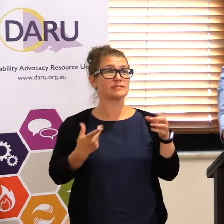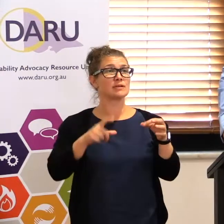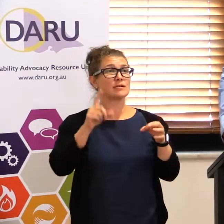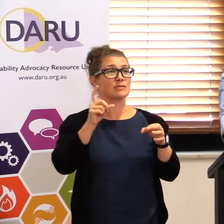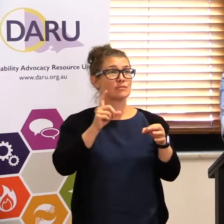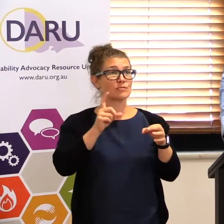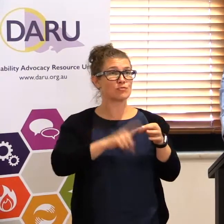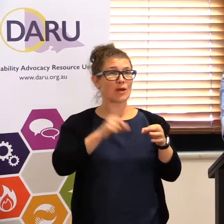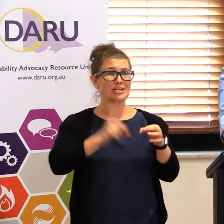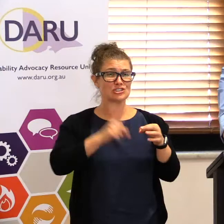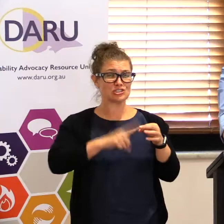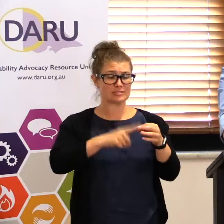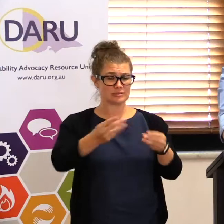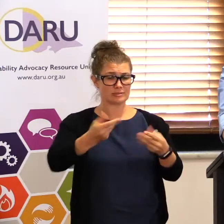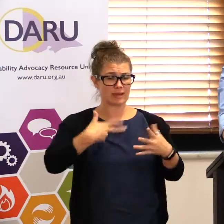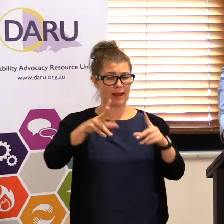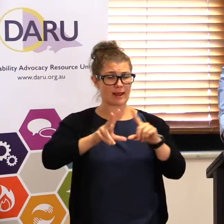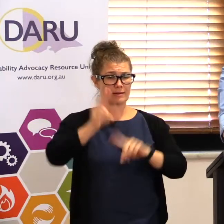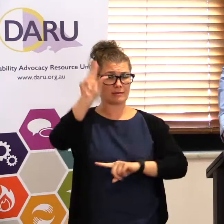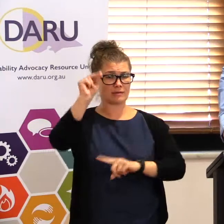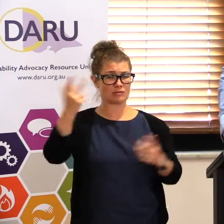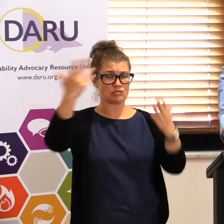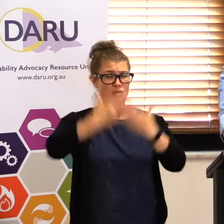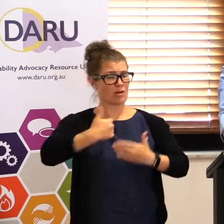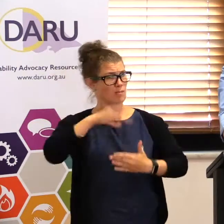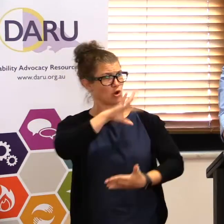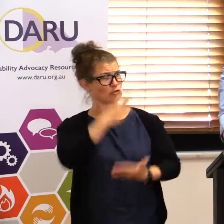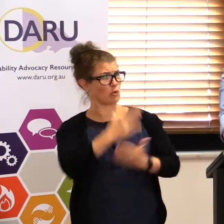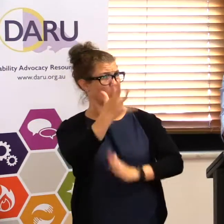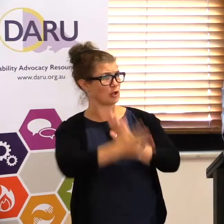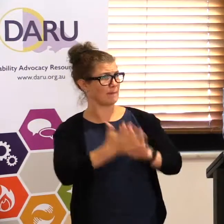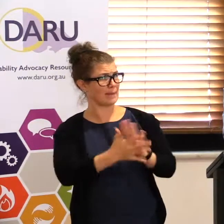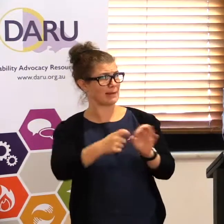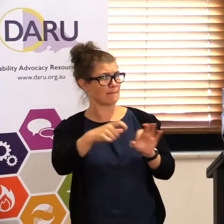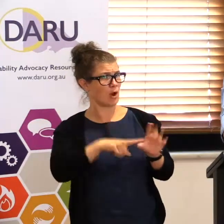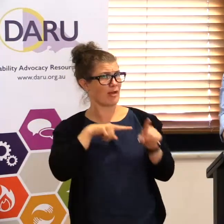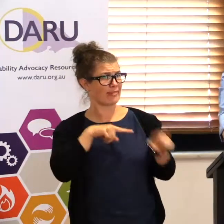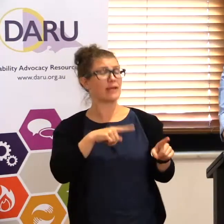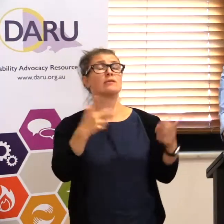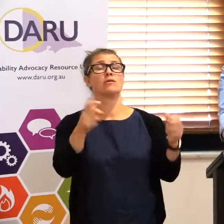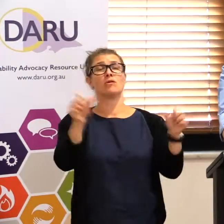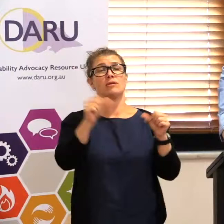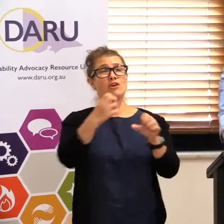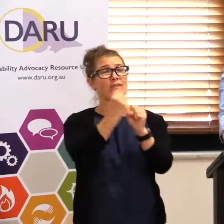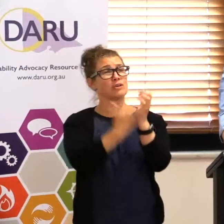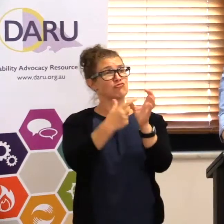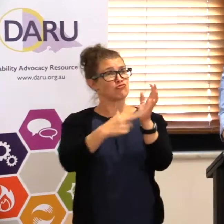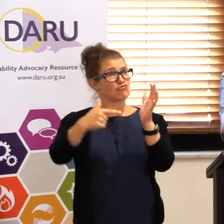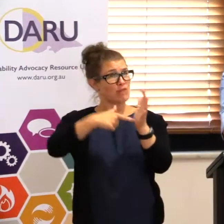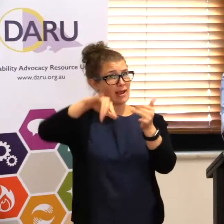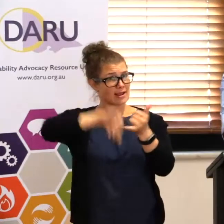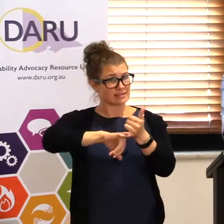tonight, and I'm not exactly sure what you mean by that. That's fair enough. So there's a grants round that's been out since early